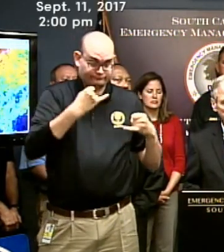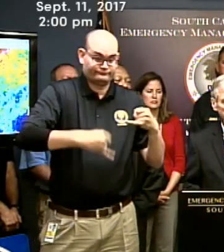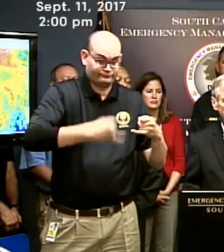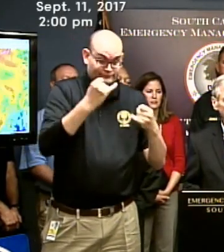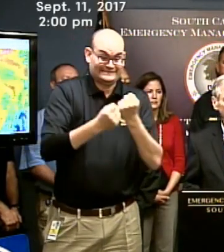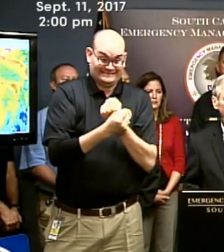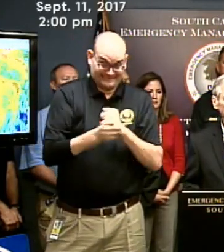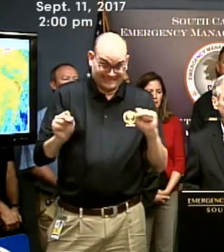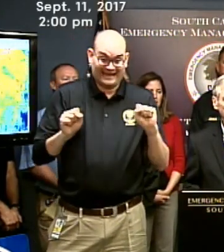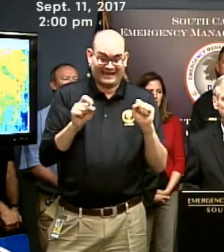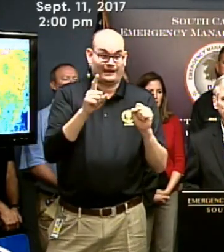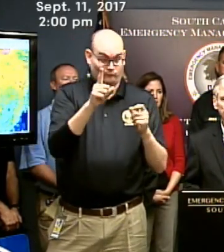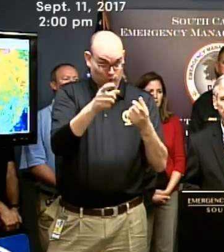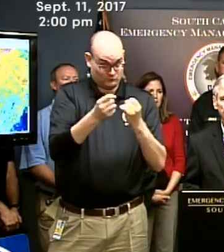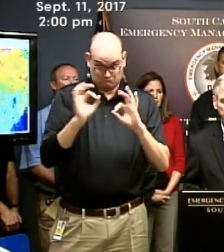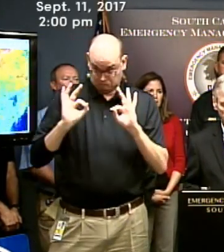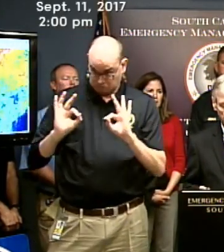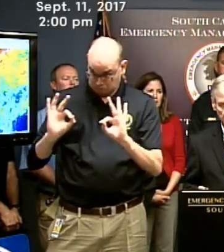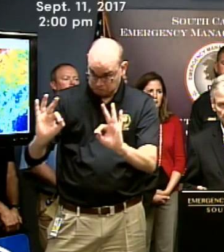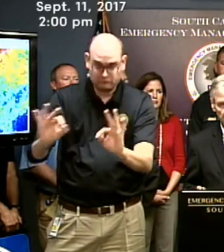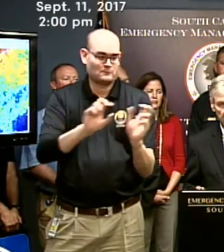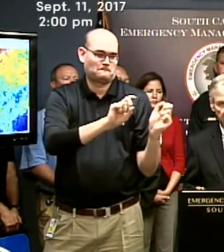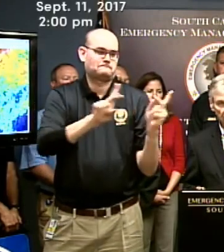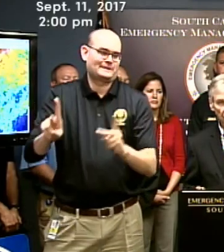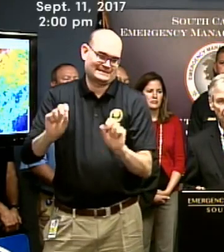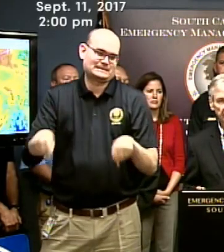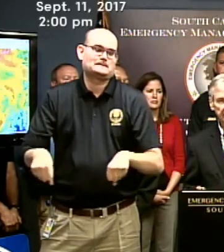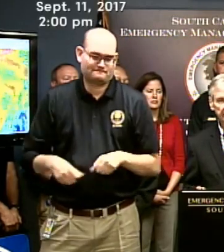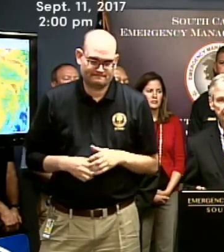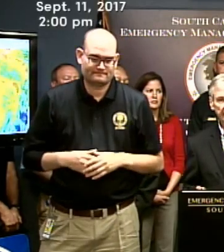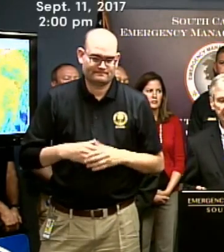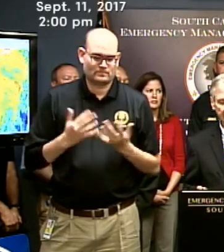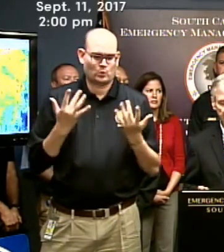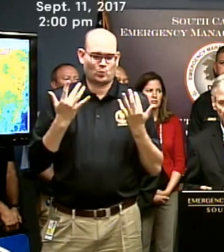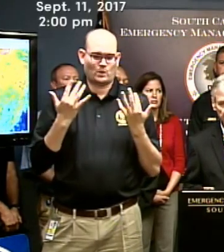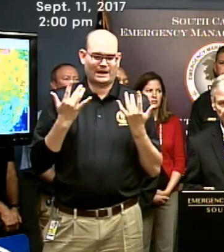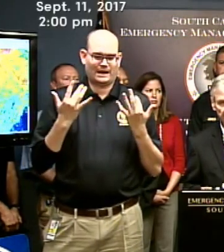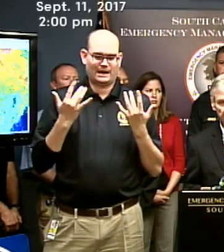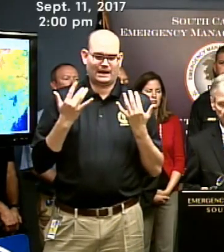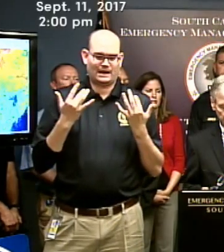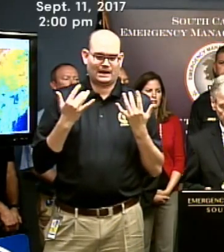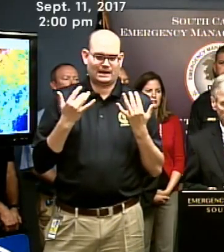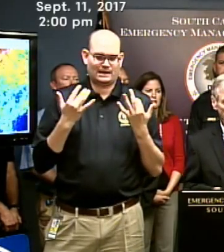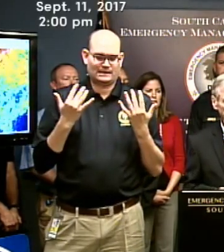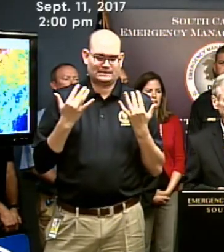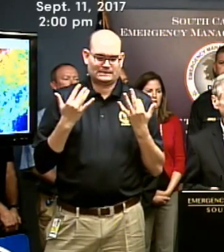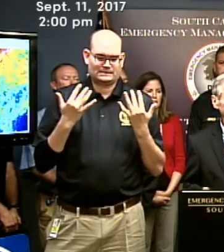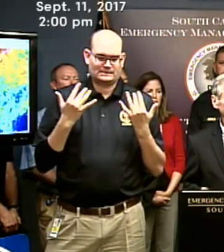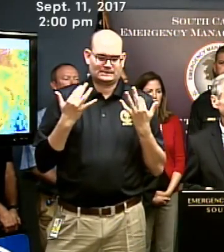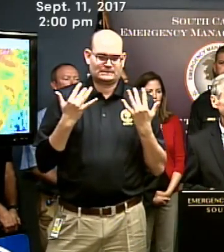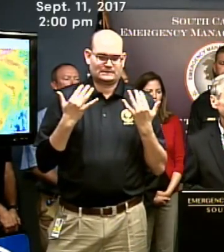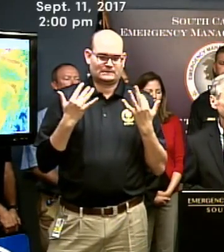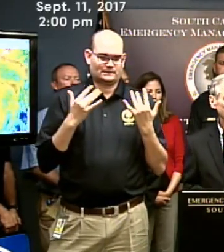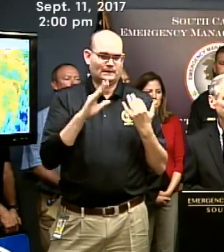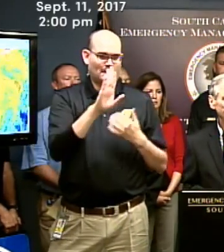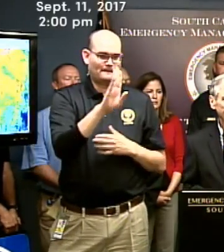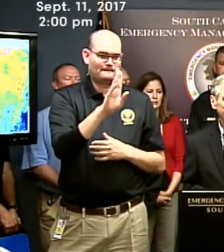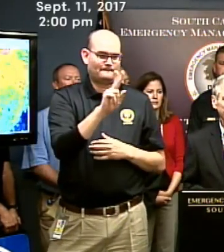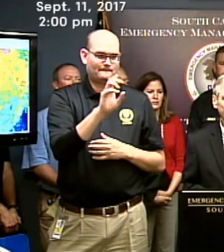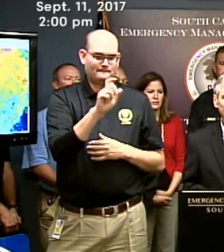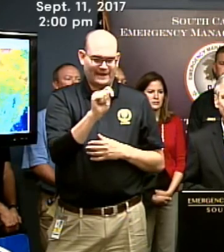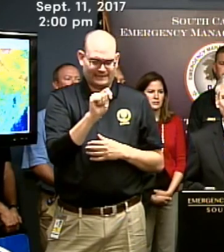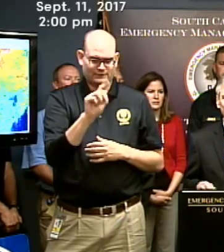There's limitations on when you can use a bucket truck and those types of things, but as soon as they can get back out there safely, you'll see them out there, you'll see them